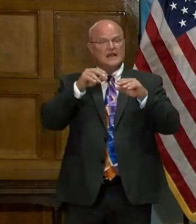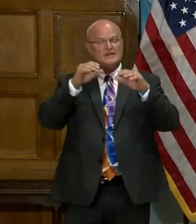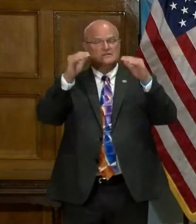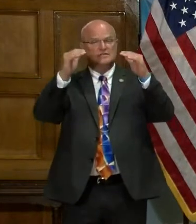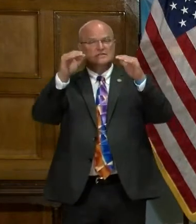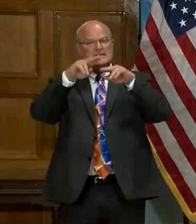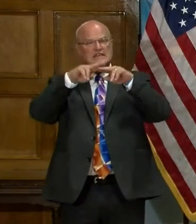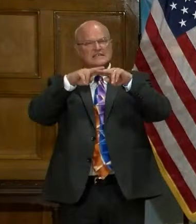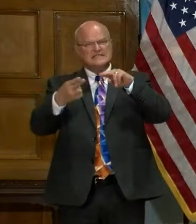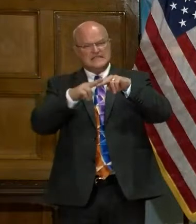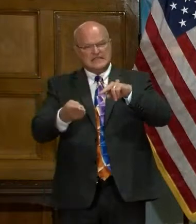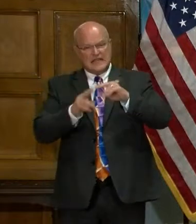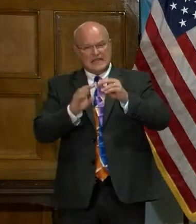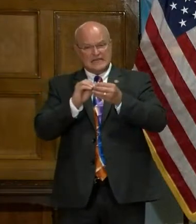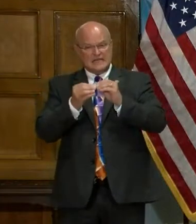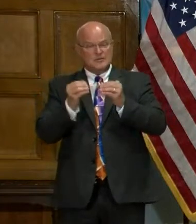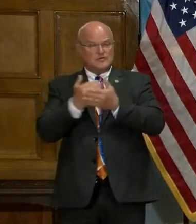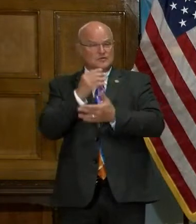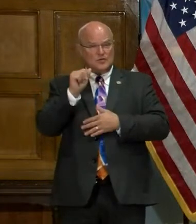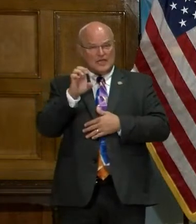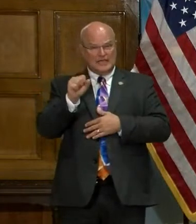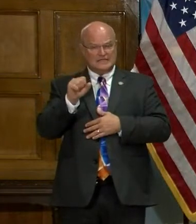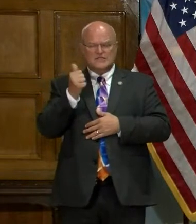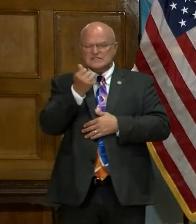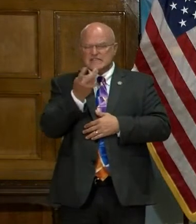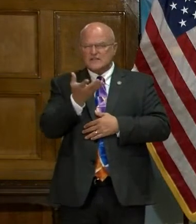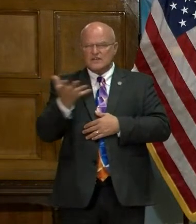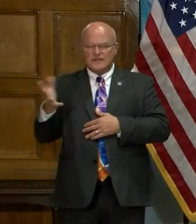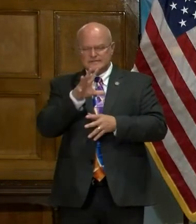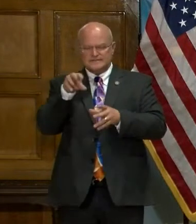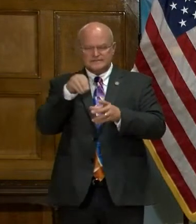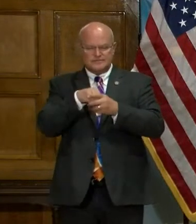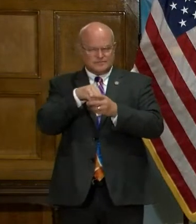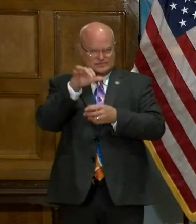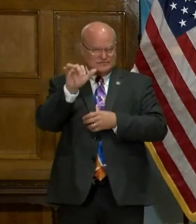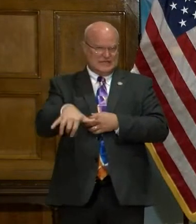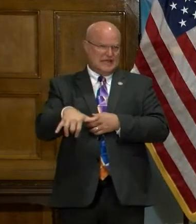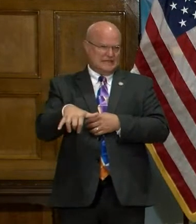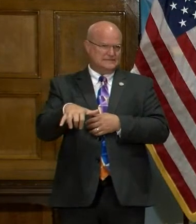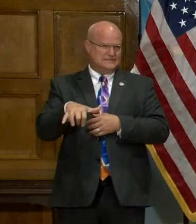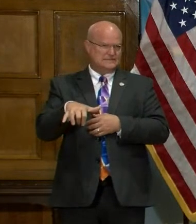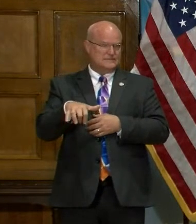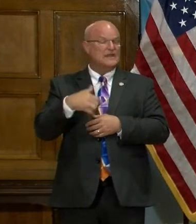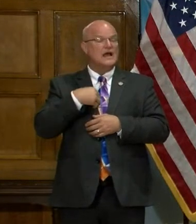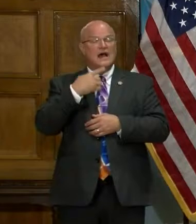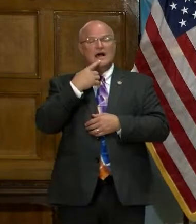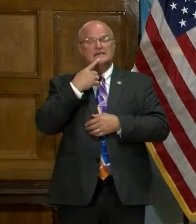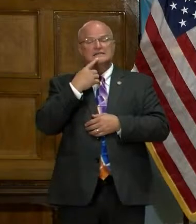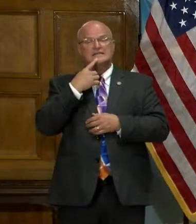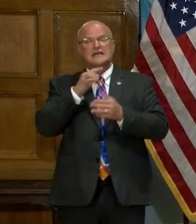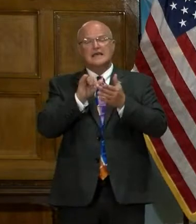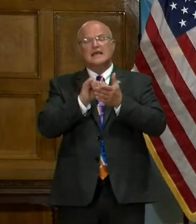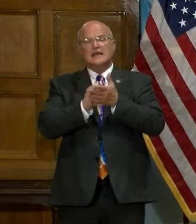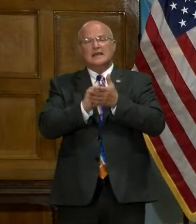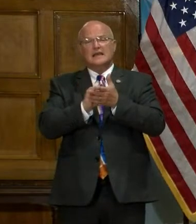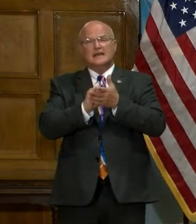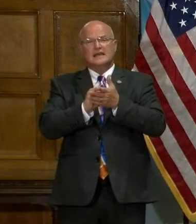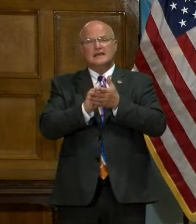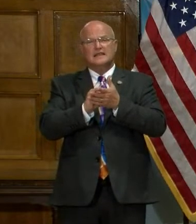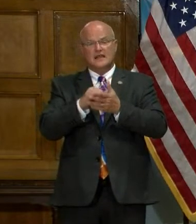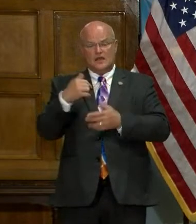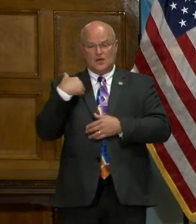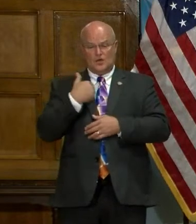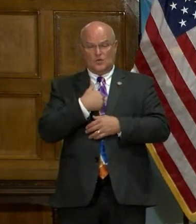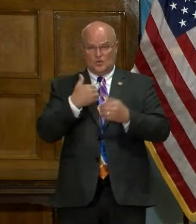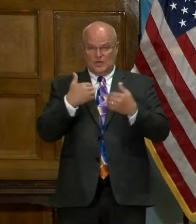declining numbers of new cases. So a number of factors that go into that. I'll say this, that